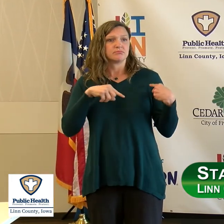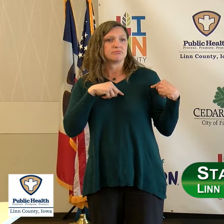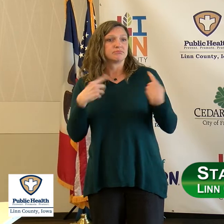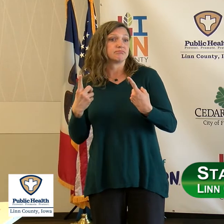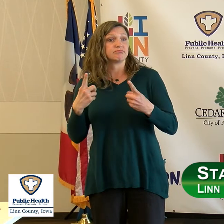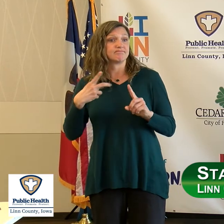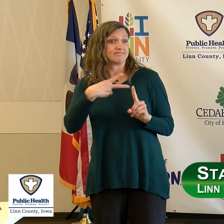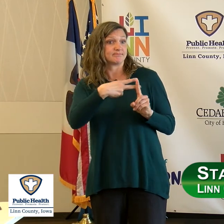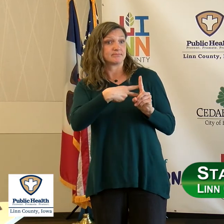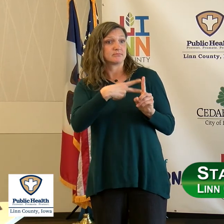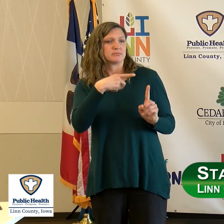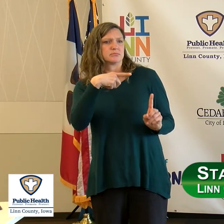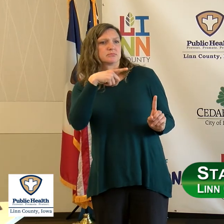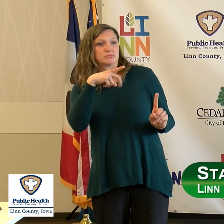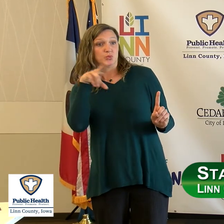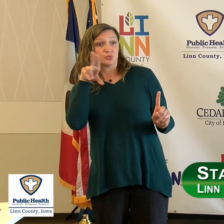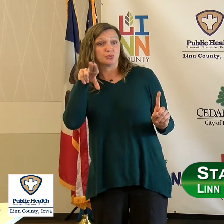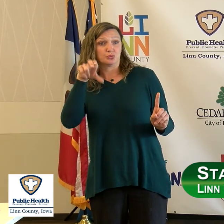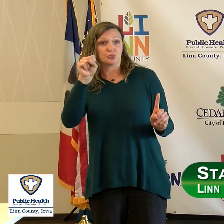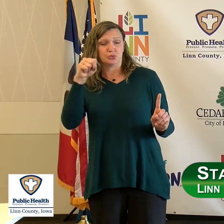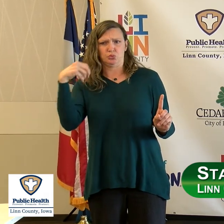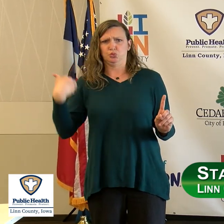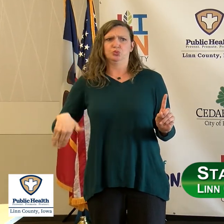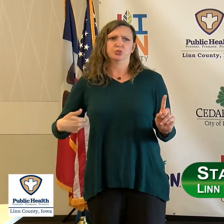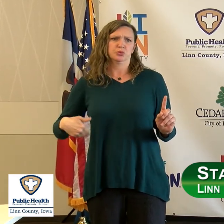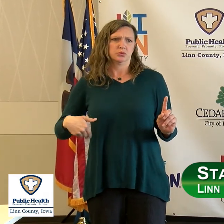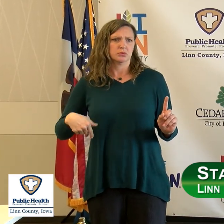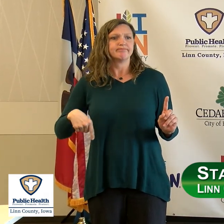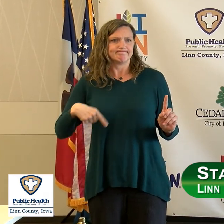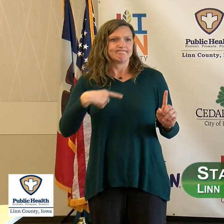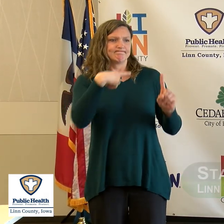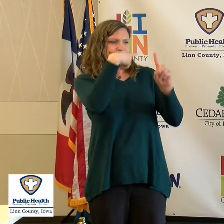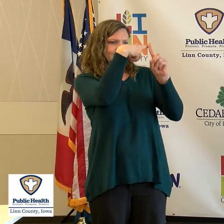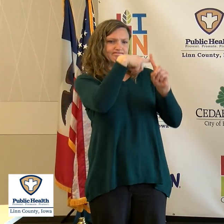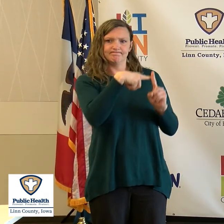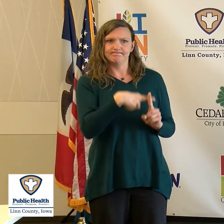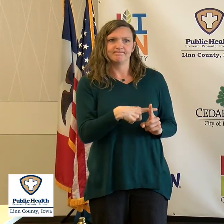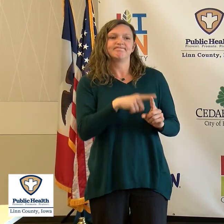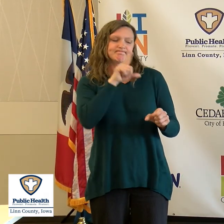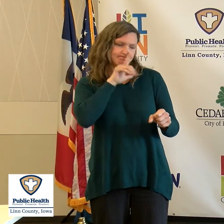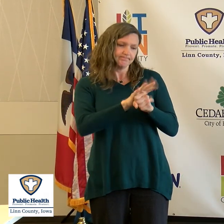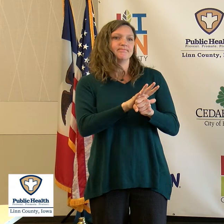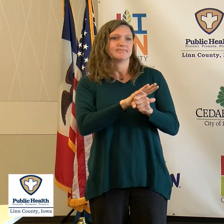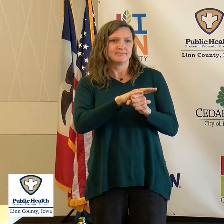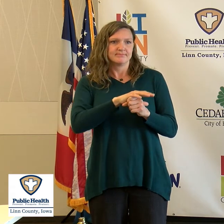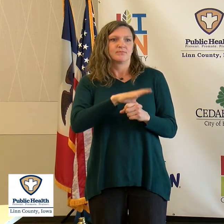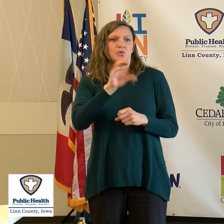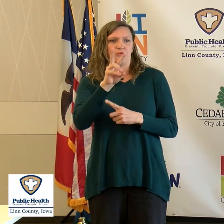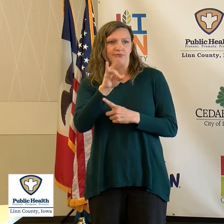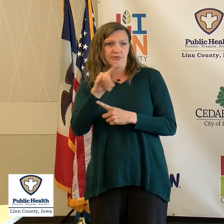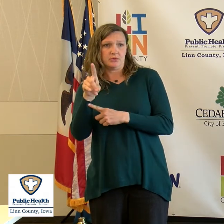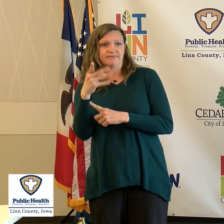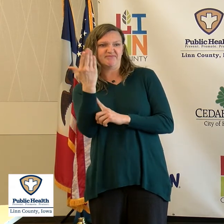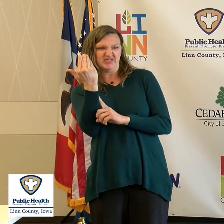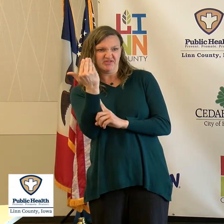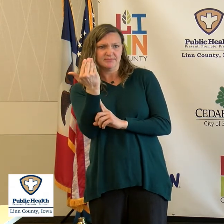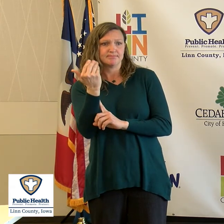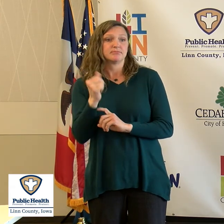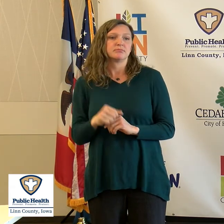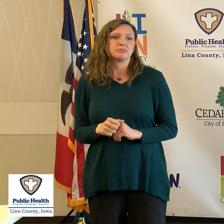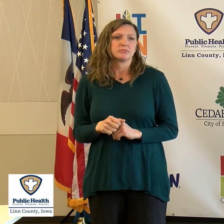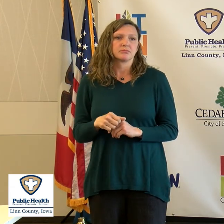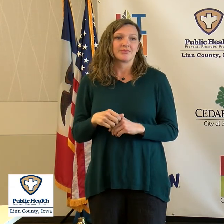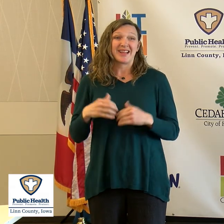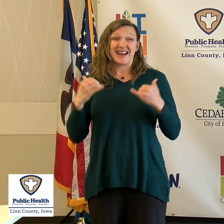just 15 confirmed cases of the novel coronavirus. 51 days later, we have over